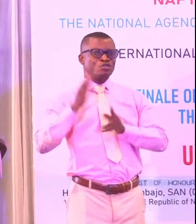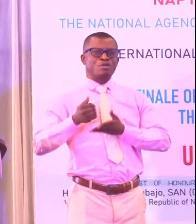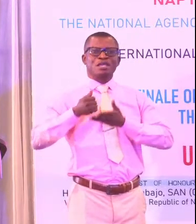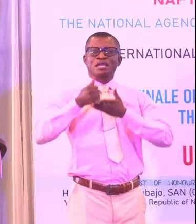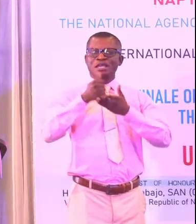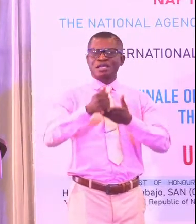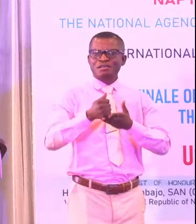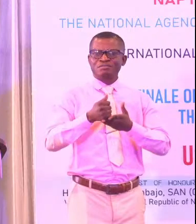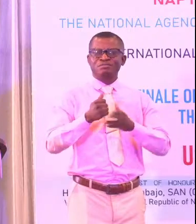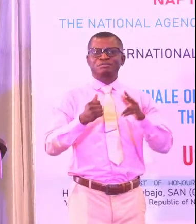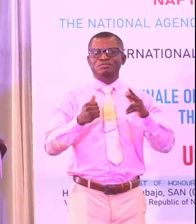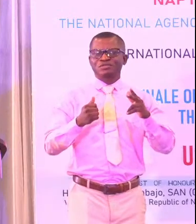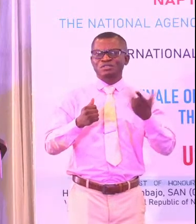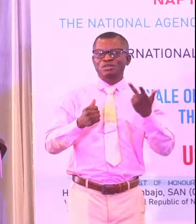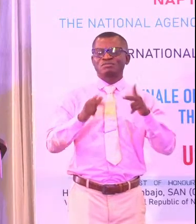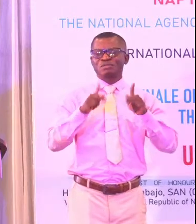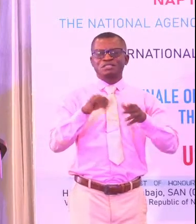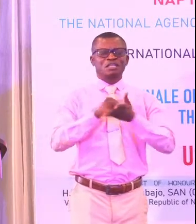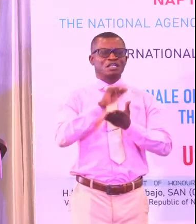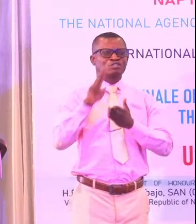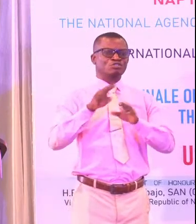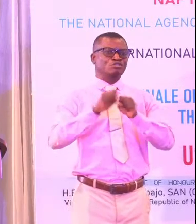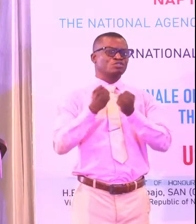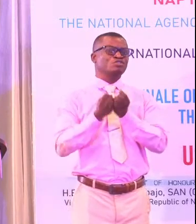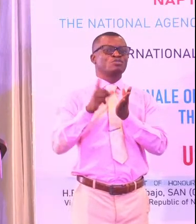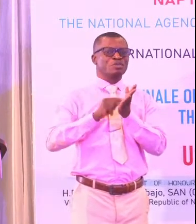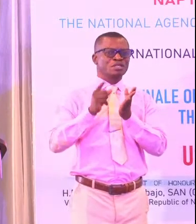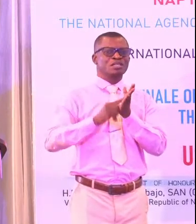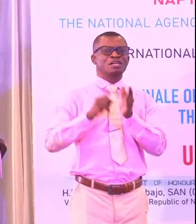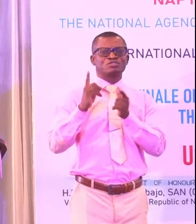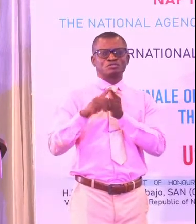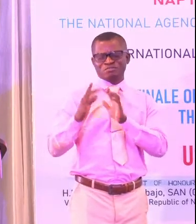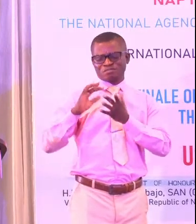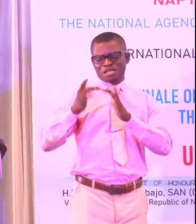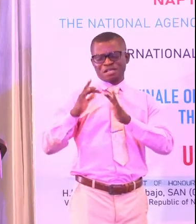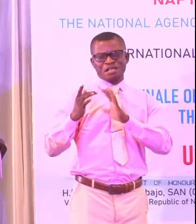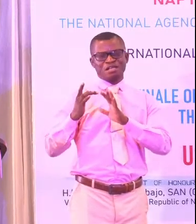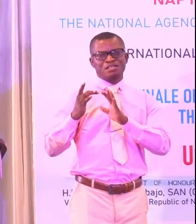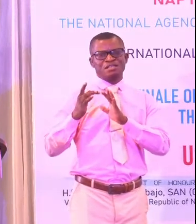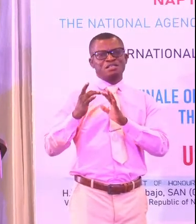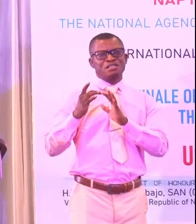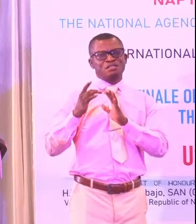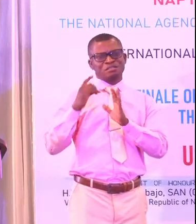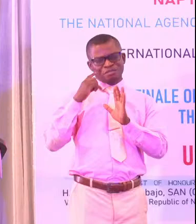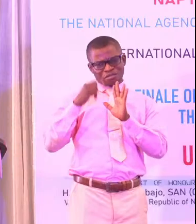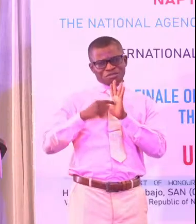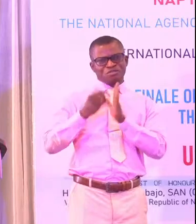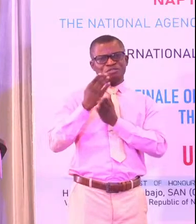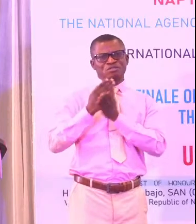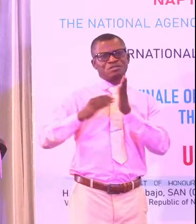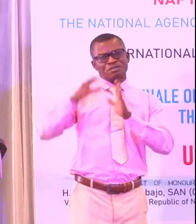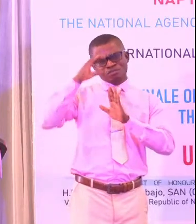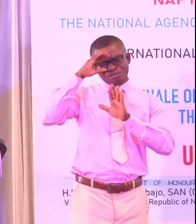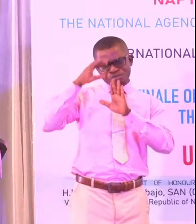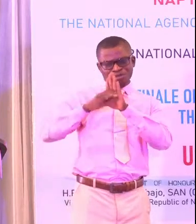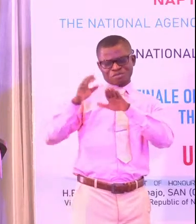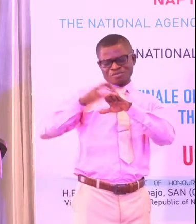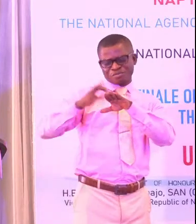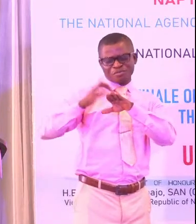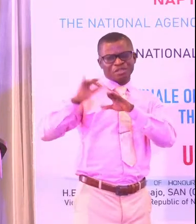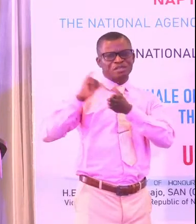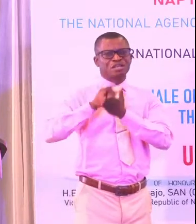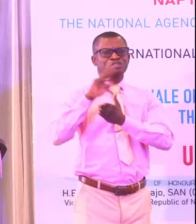persons who use social media platforms to electronically distribute pornographic materials to either blackmail or